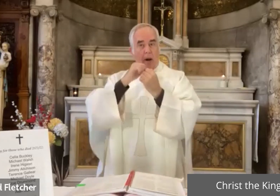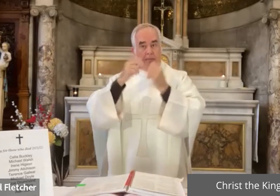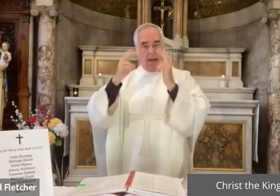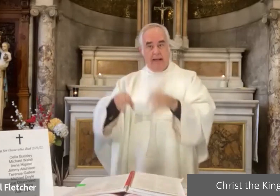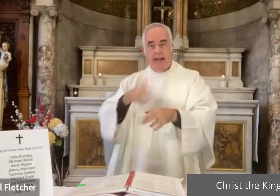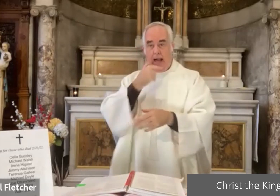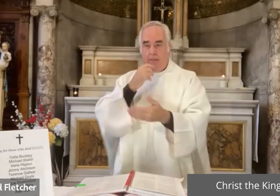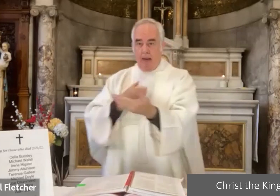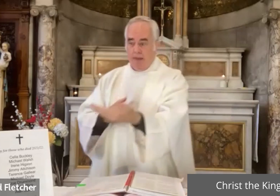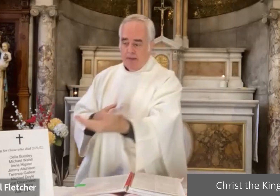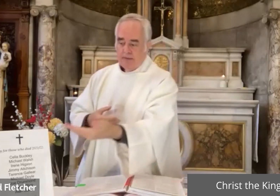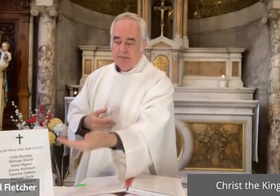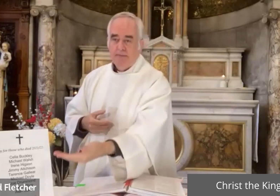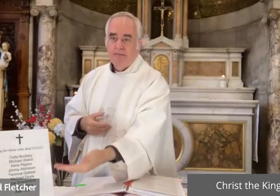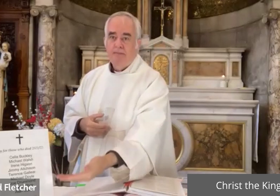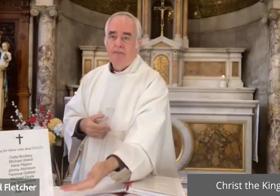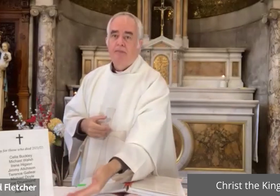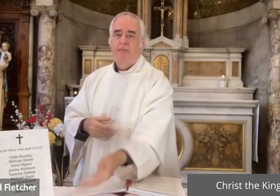We remember dead people,